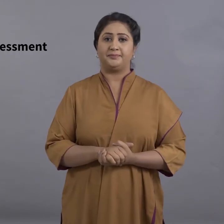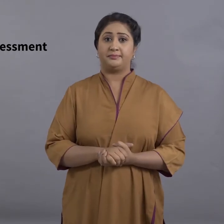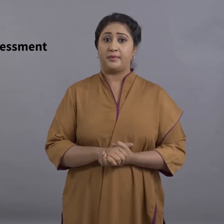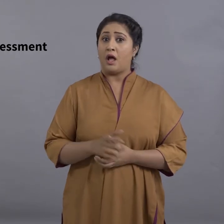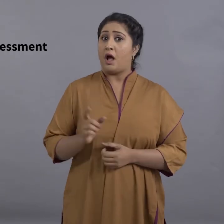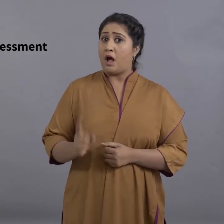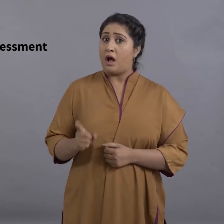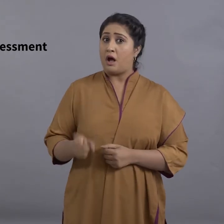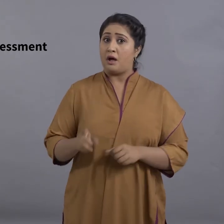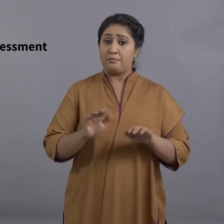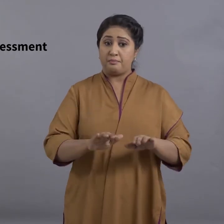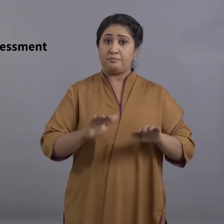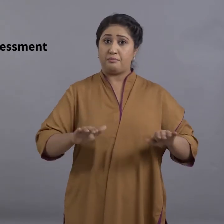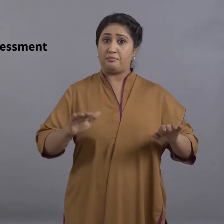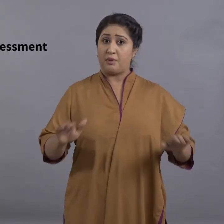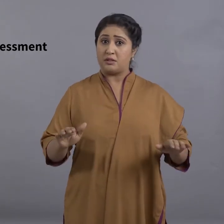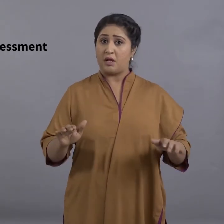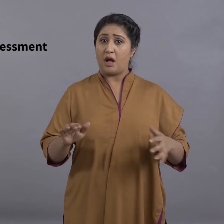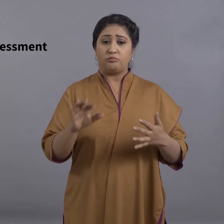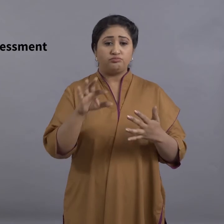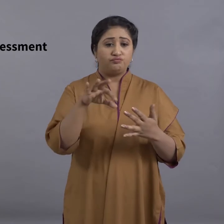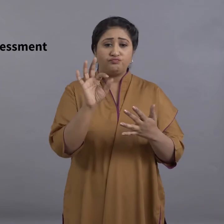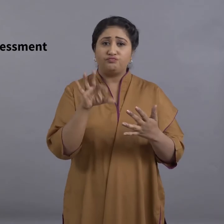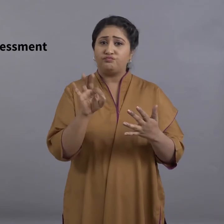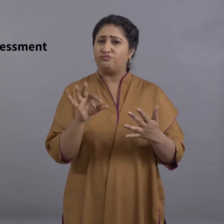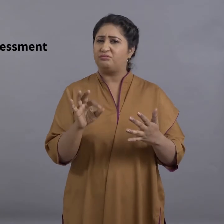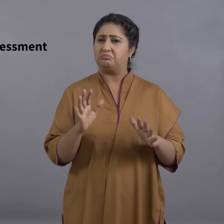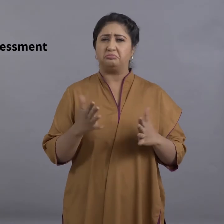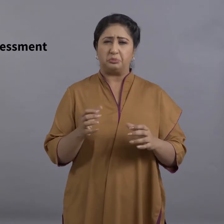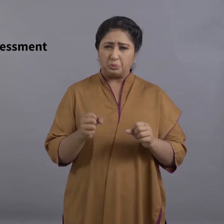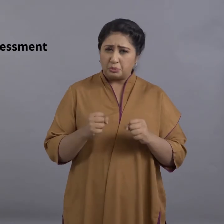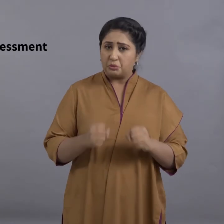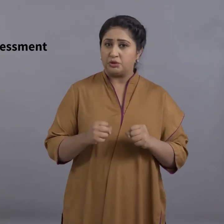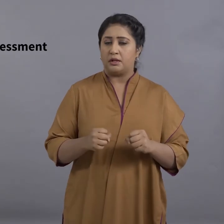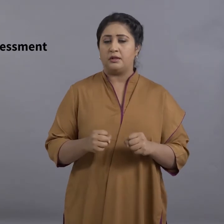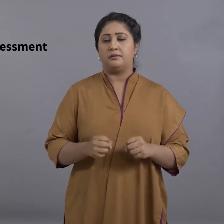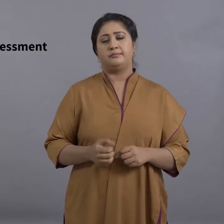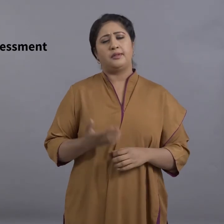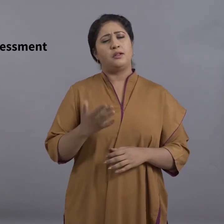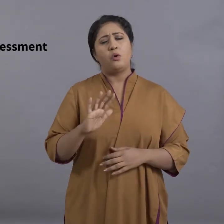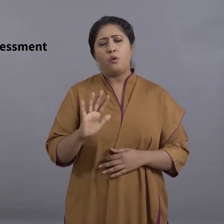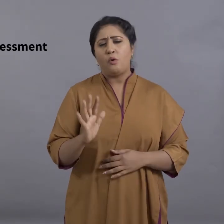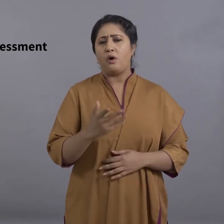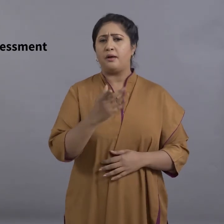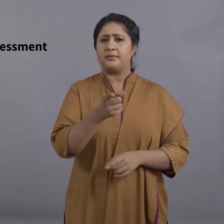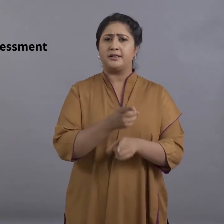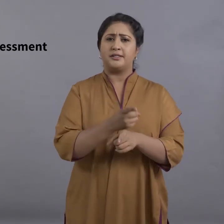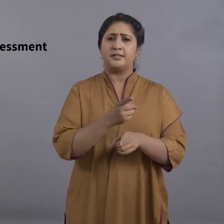If the student cannot choose, then choose any 2 sums for the student.